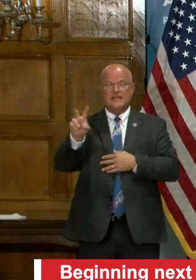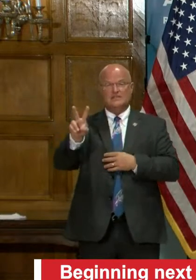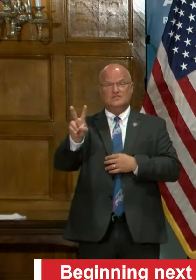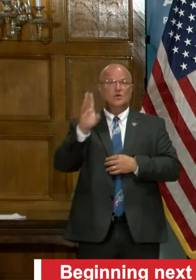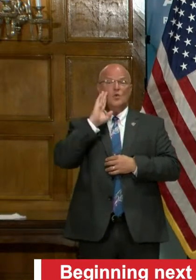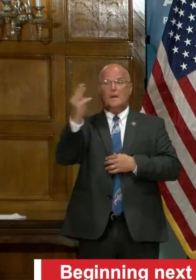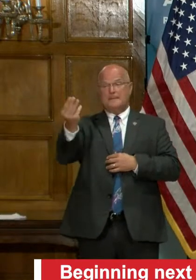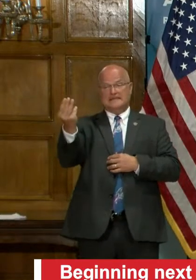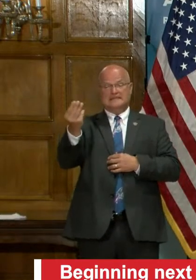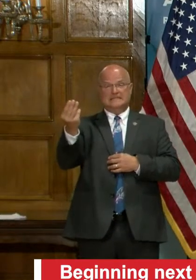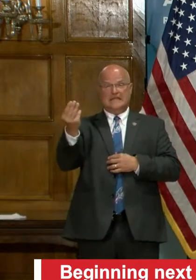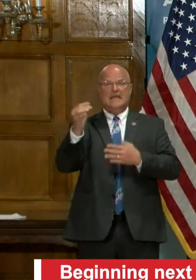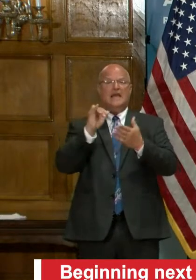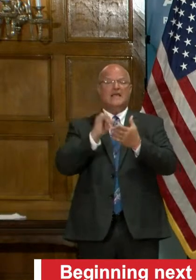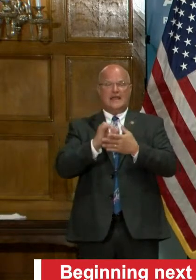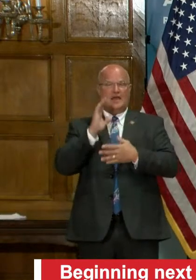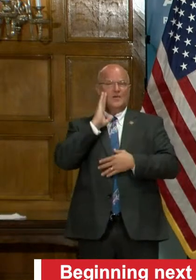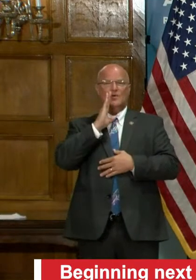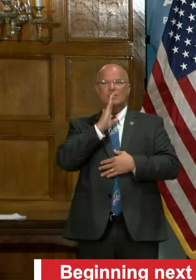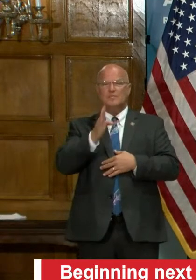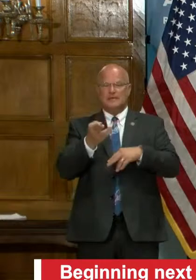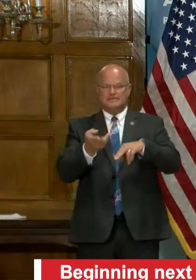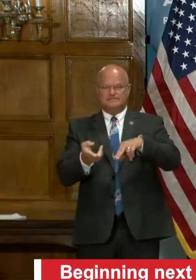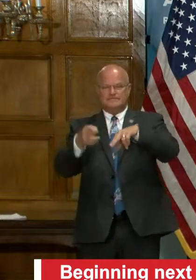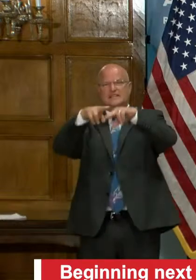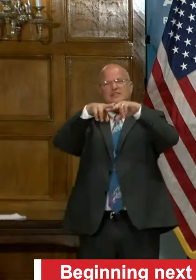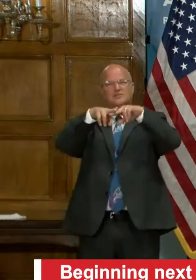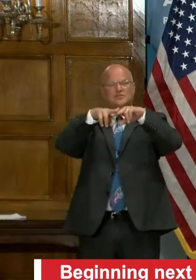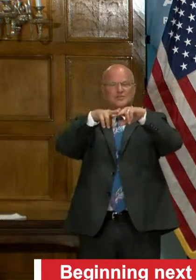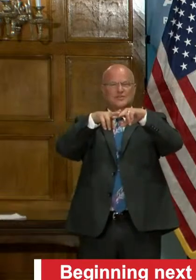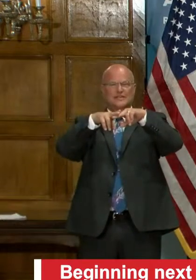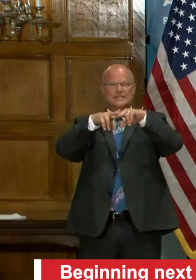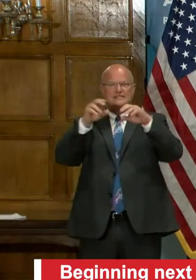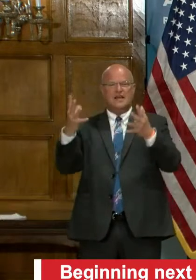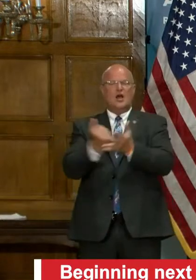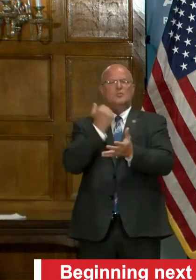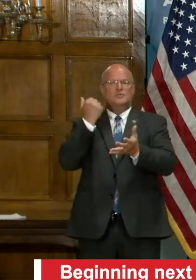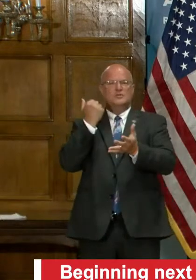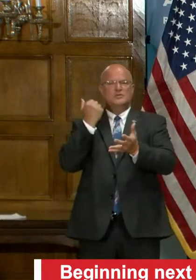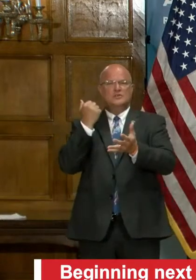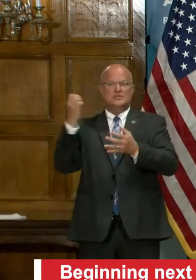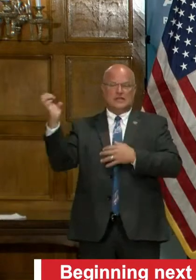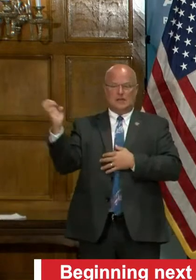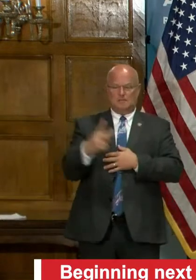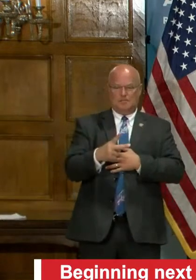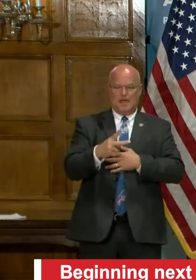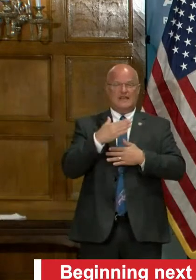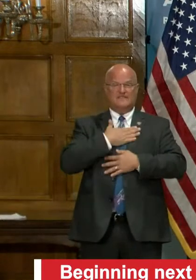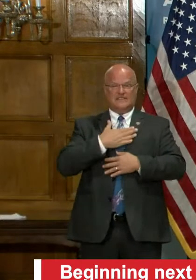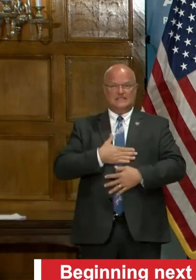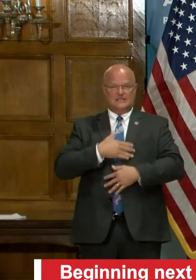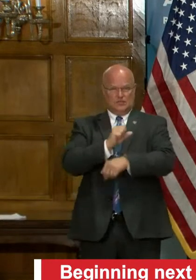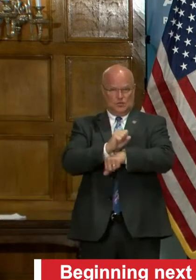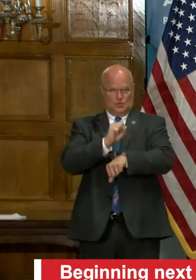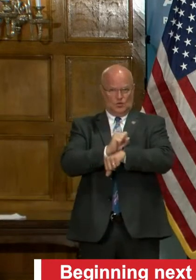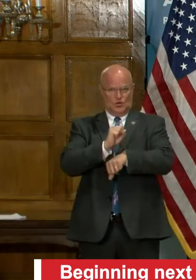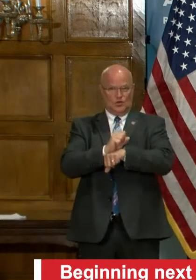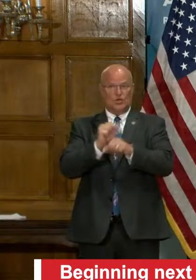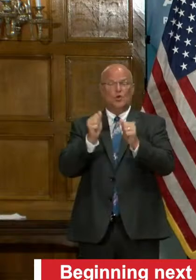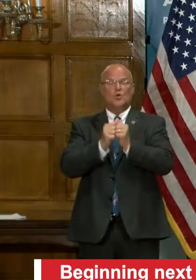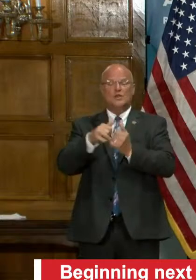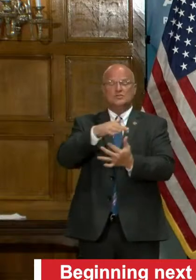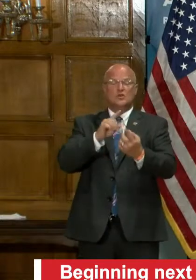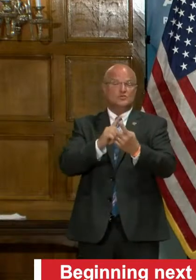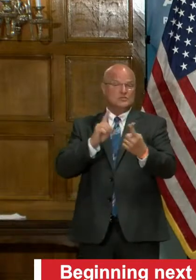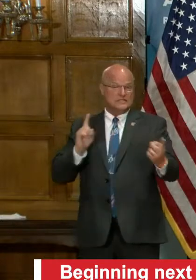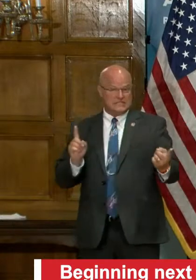will Monday, that there will be an increased opportunity to return physically to work with